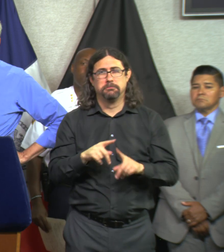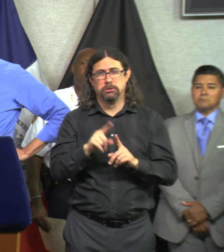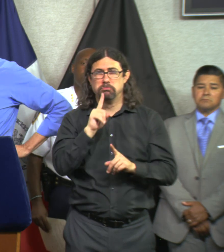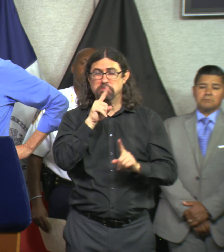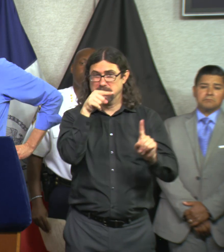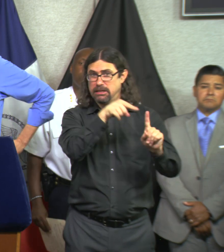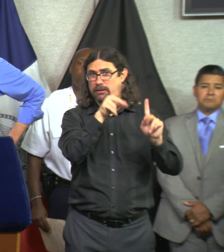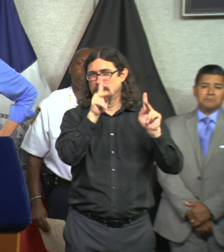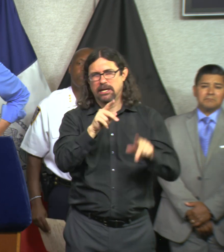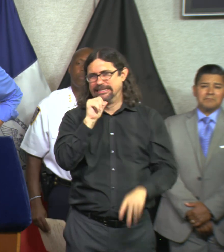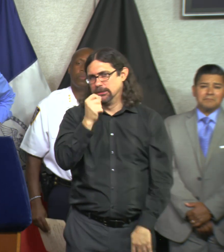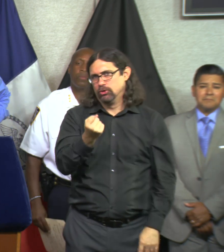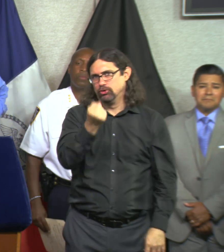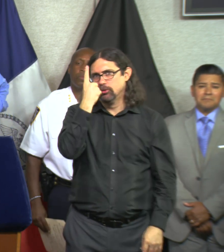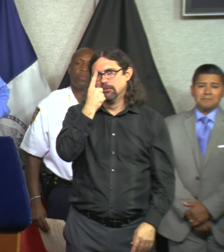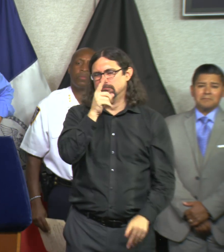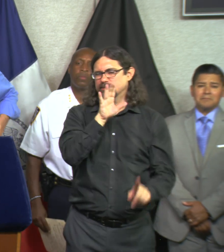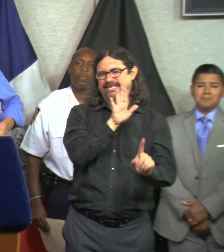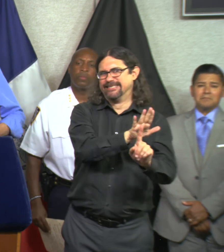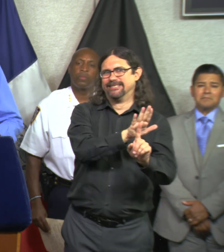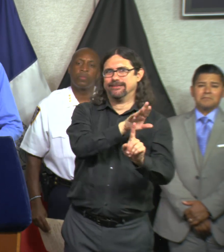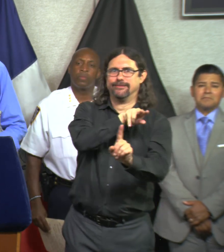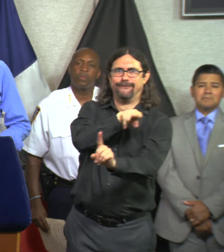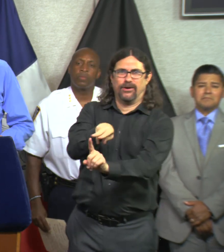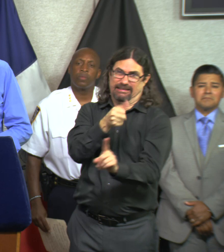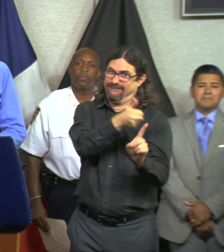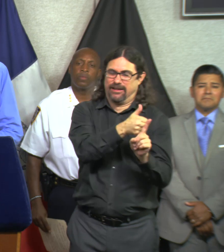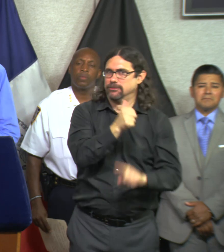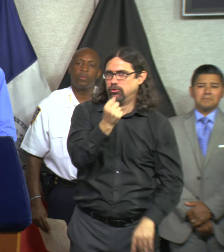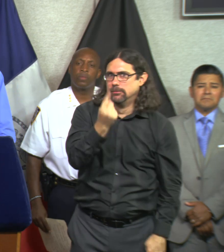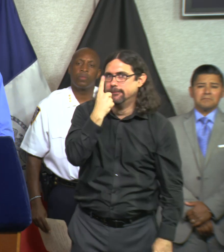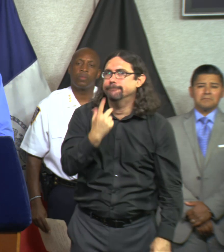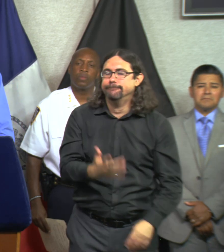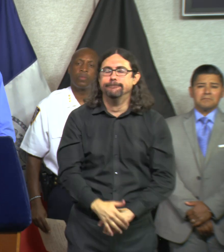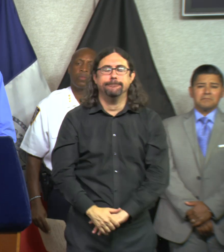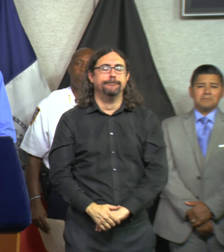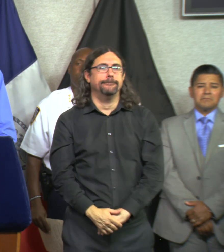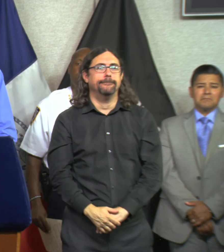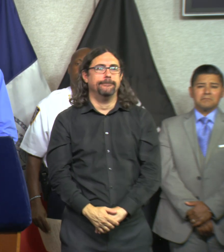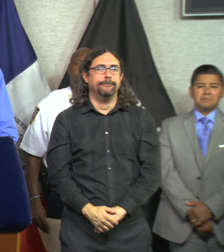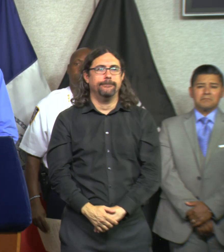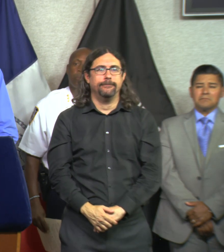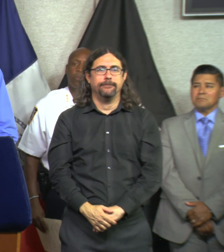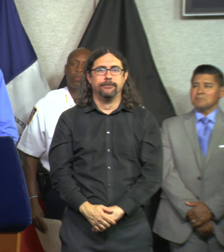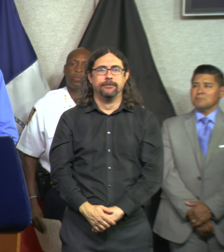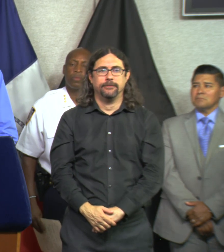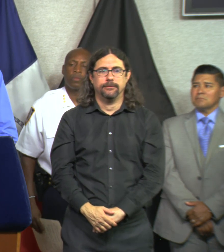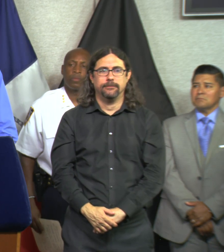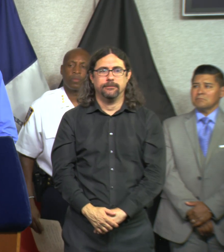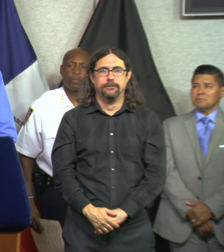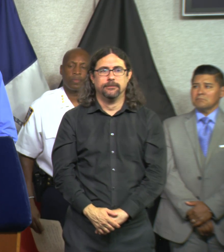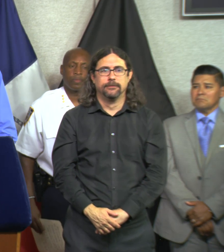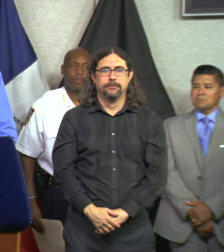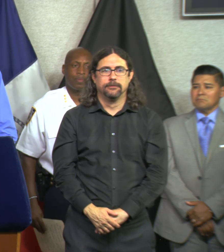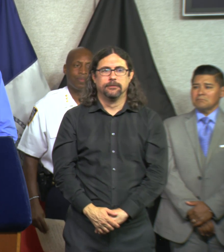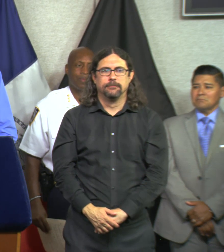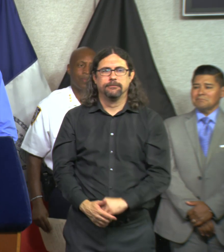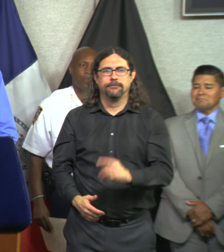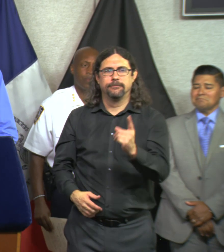Yes. How much did what happened last weekend contribute to your decision to stay in the city this weekend?